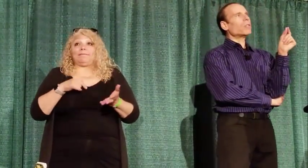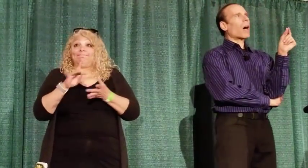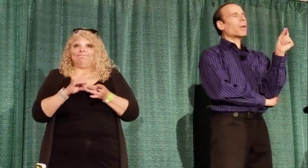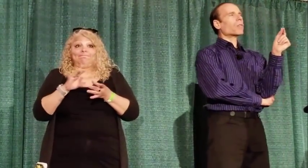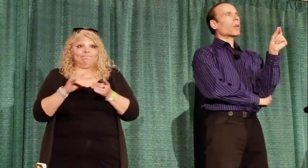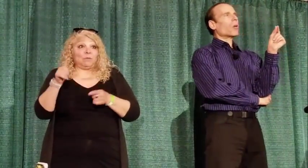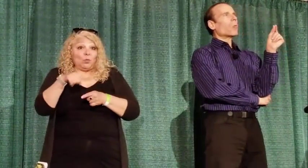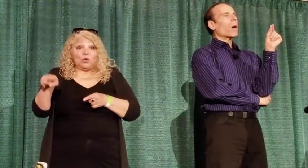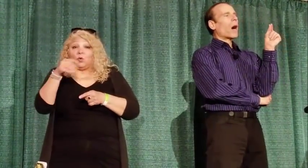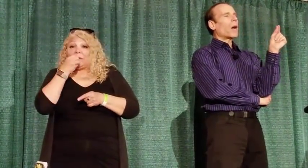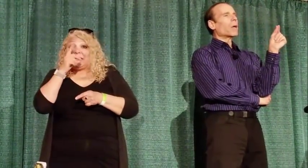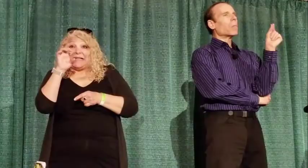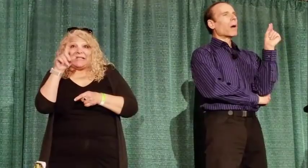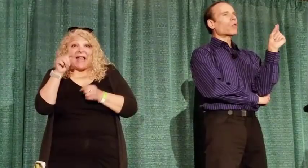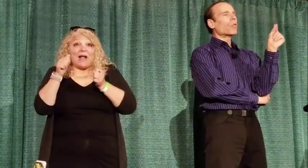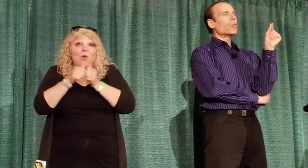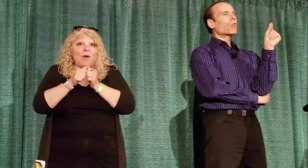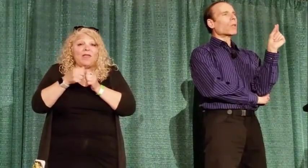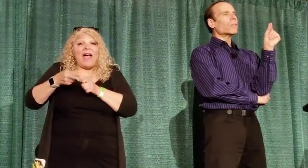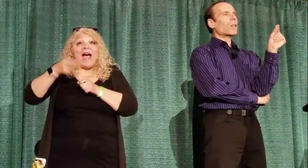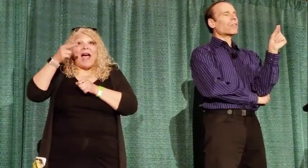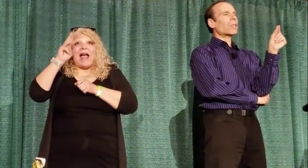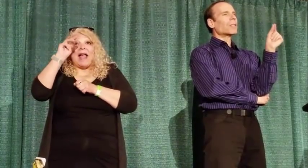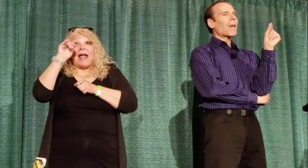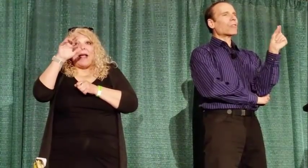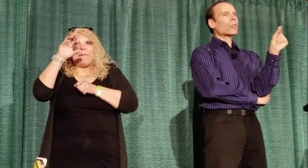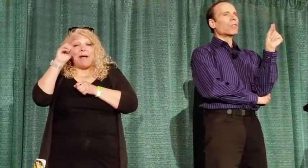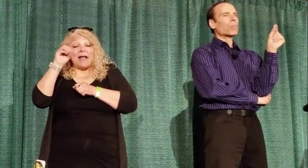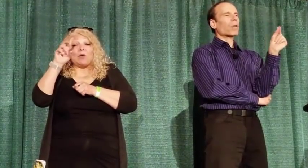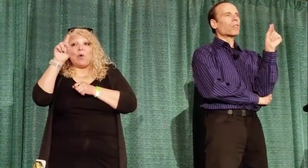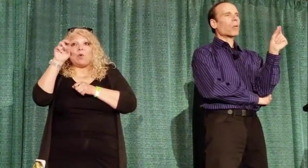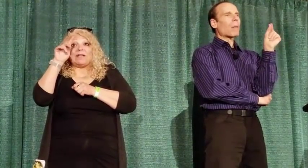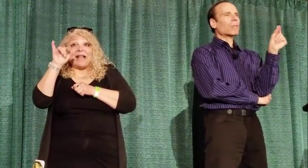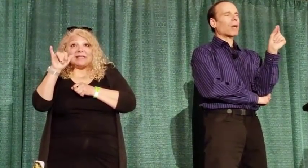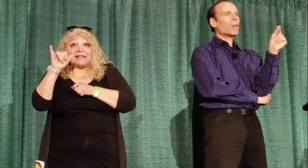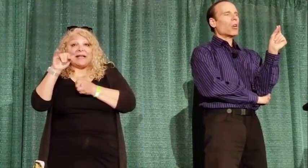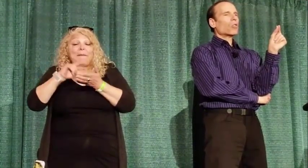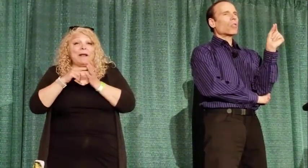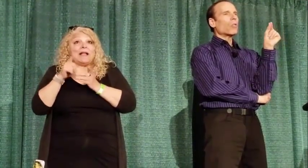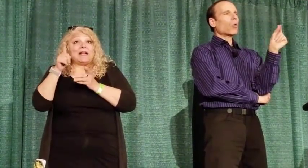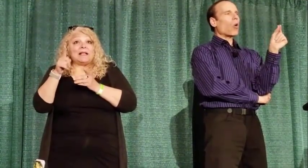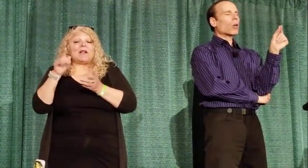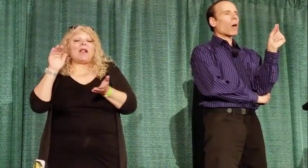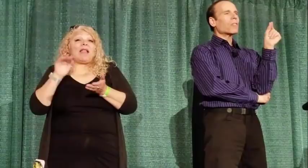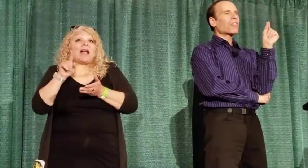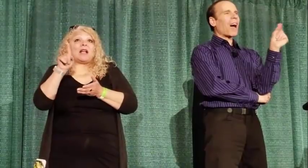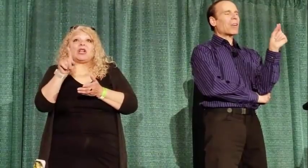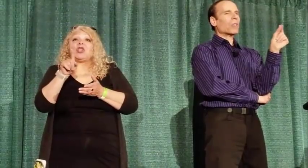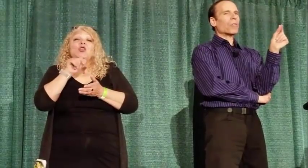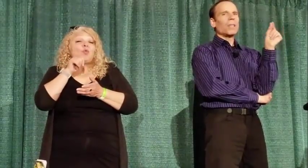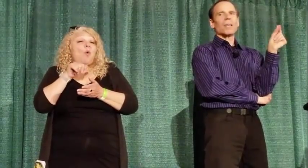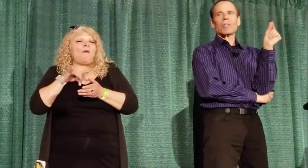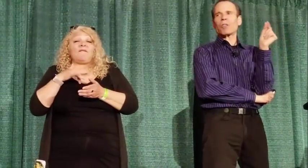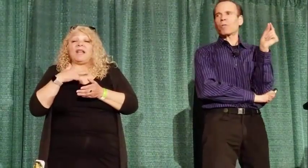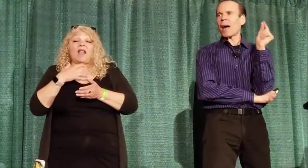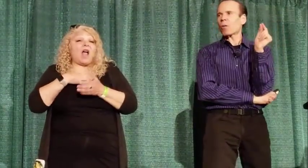you eat a diet with a higher micronutrient density, it naturally suppresses your appetite, so you no longer are desirous